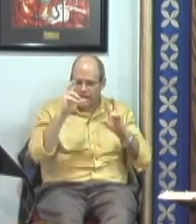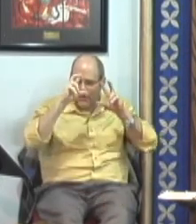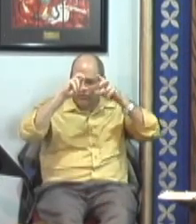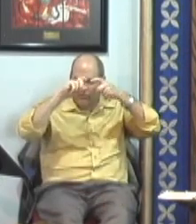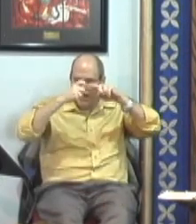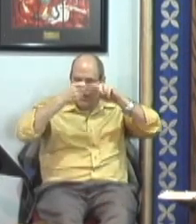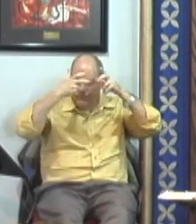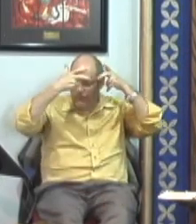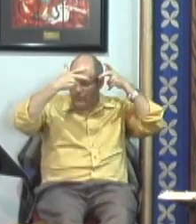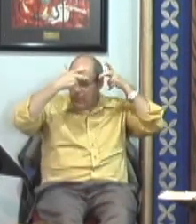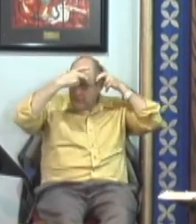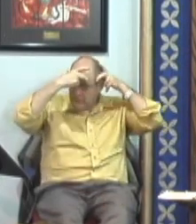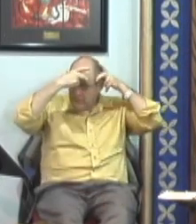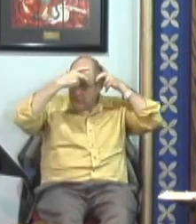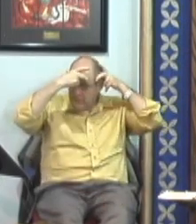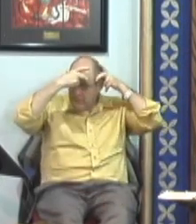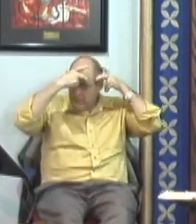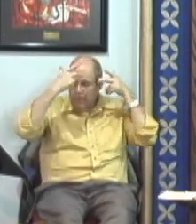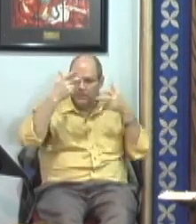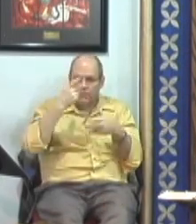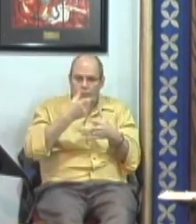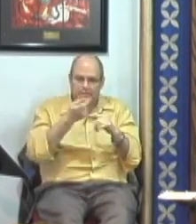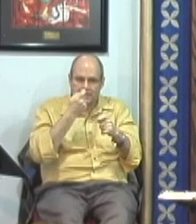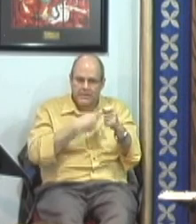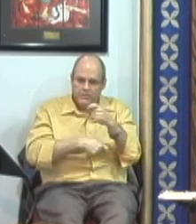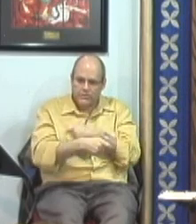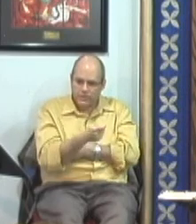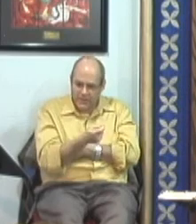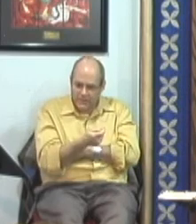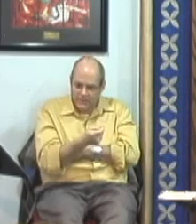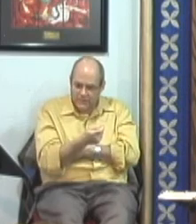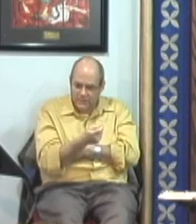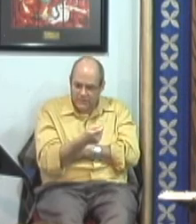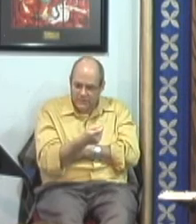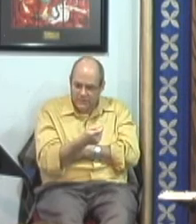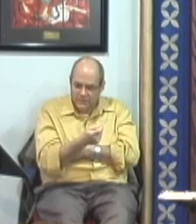of thorns? What would be the divine exchange?